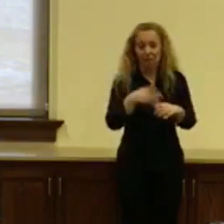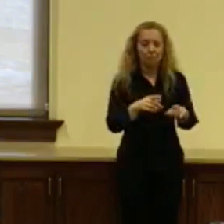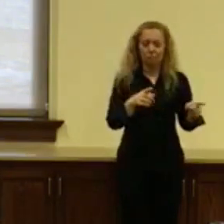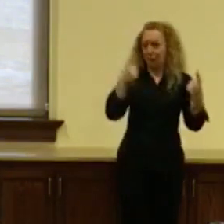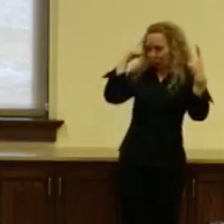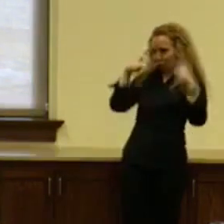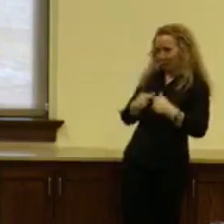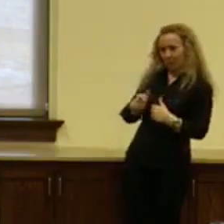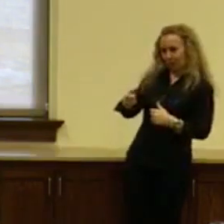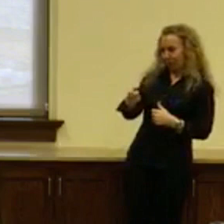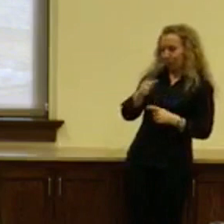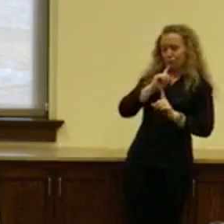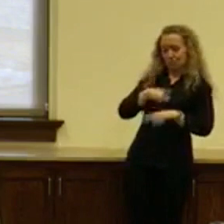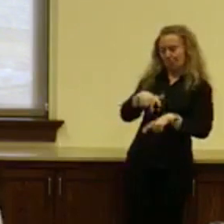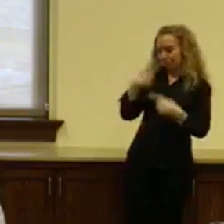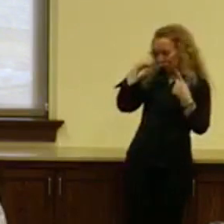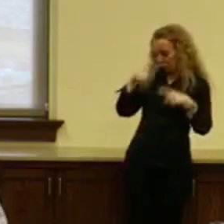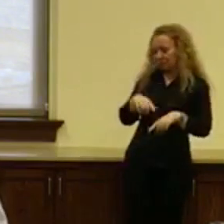what your response was.